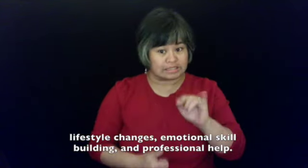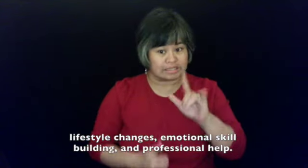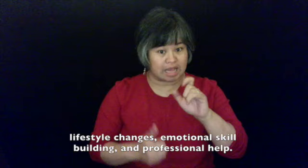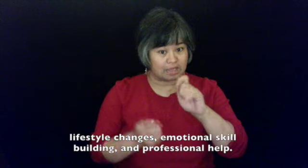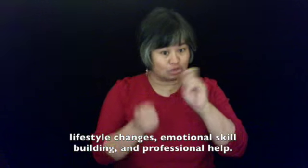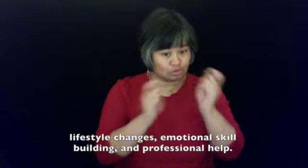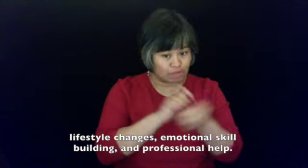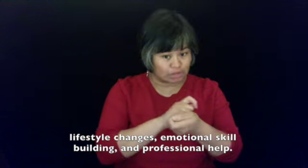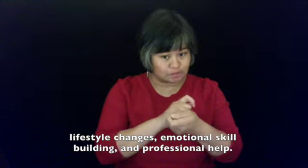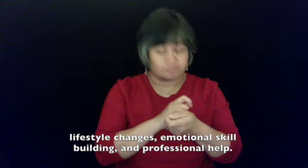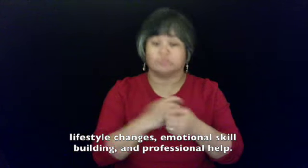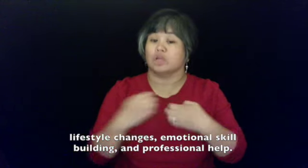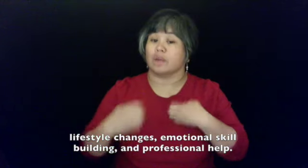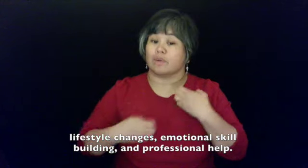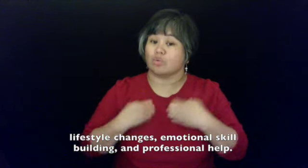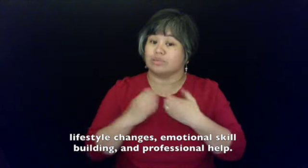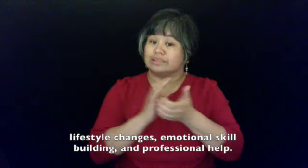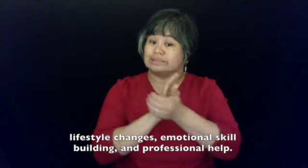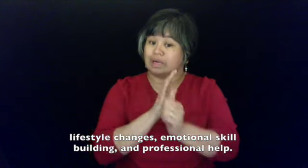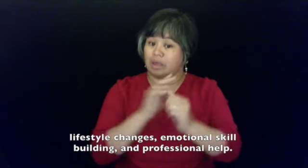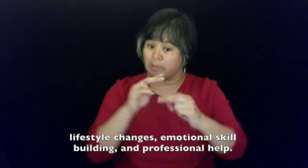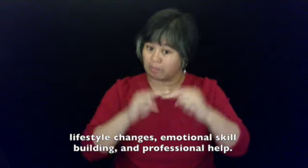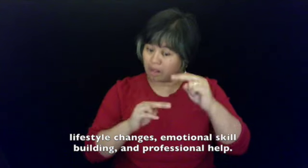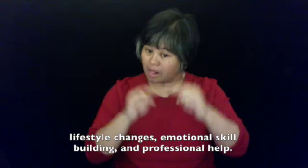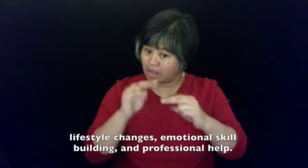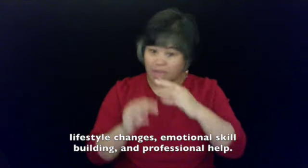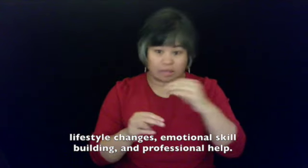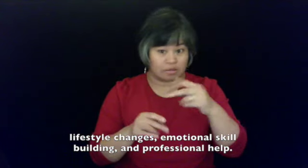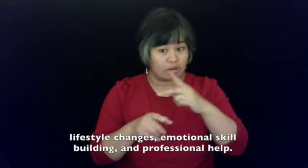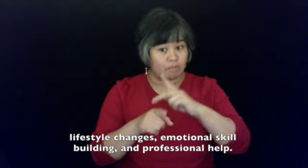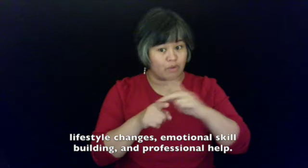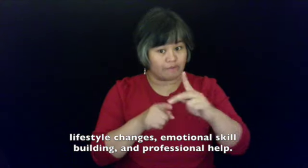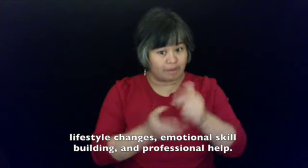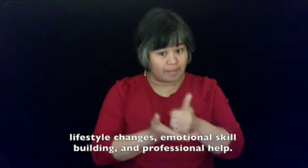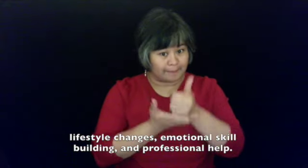lifestyle changes, emotional skill building, and professional help.